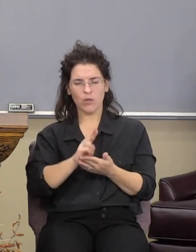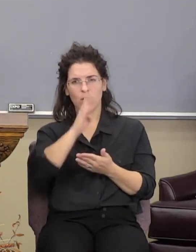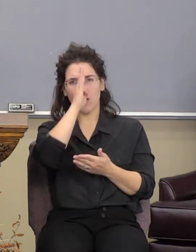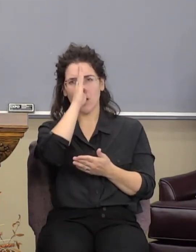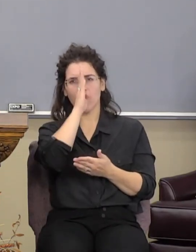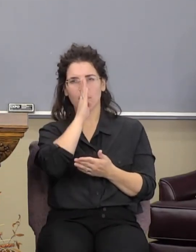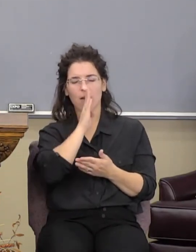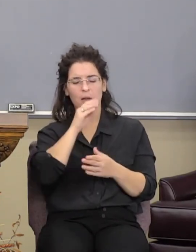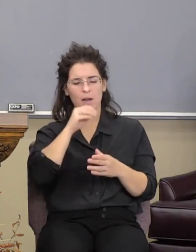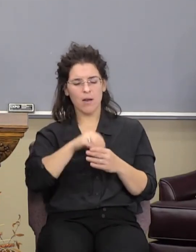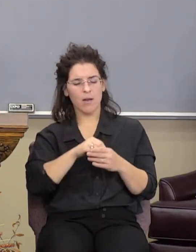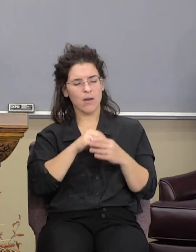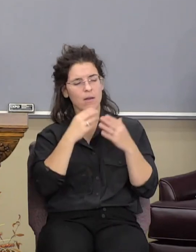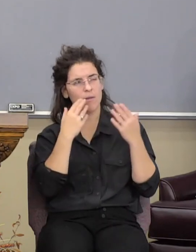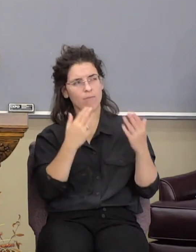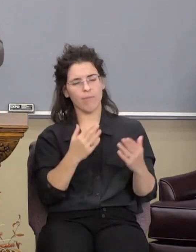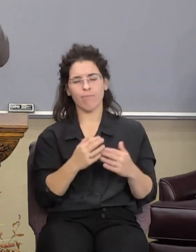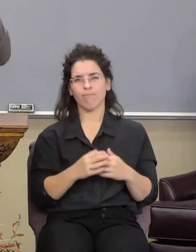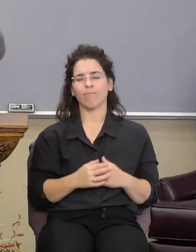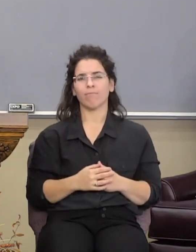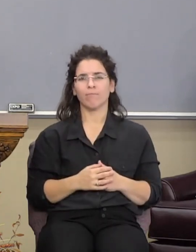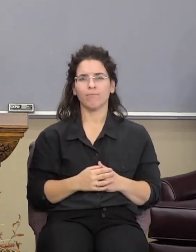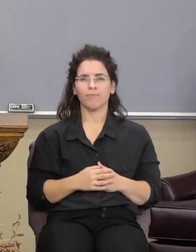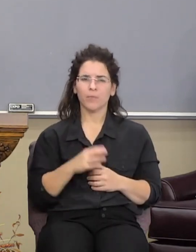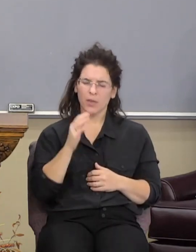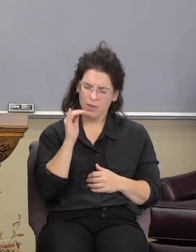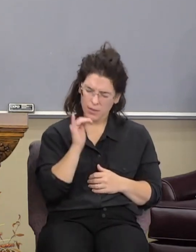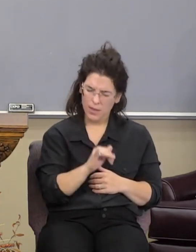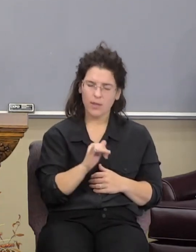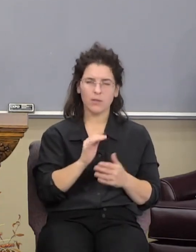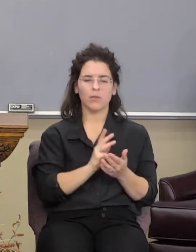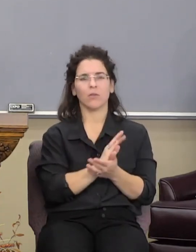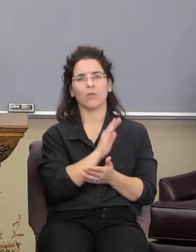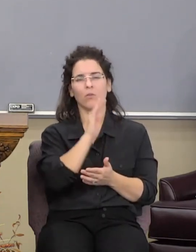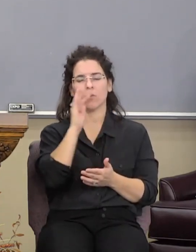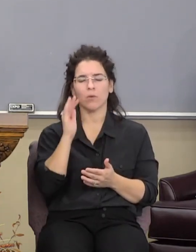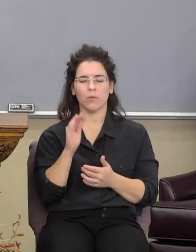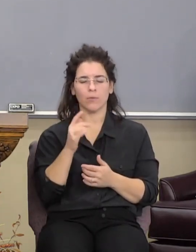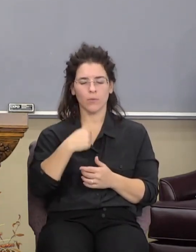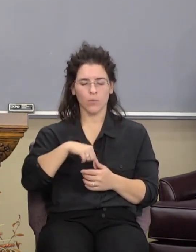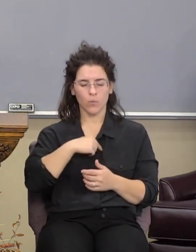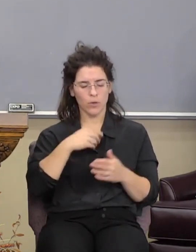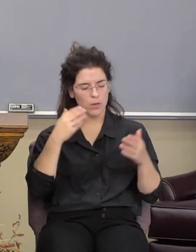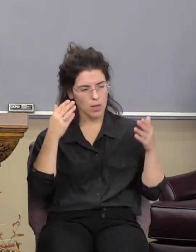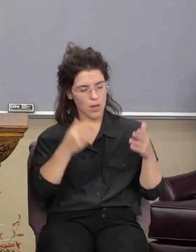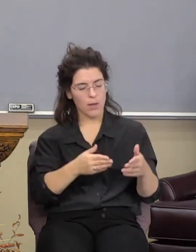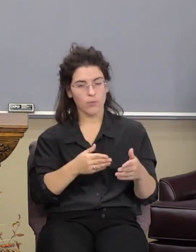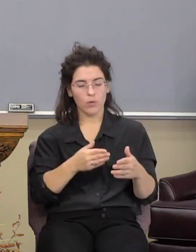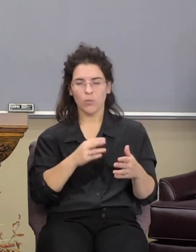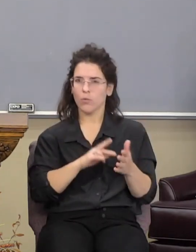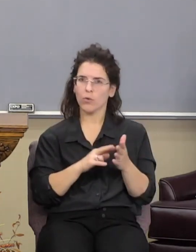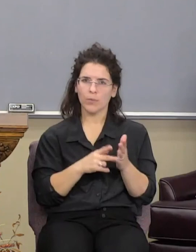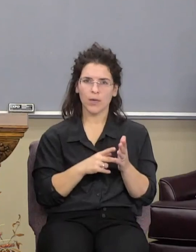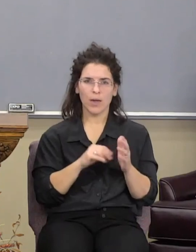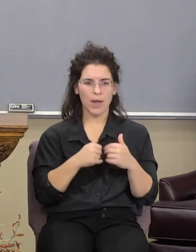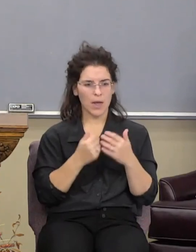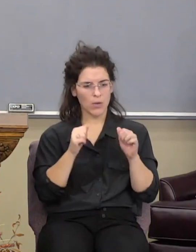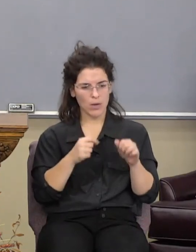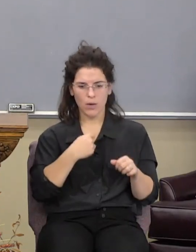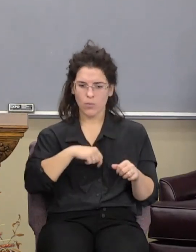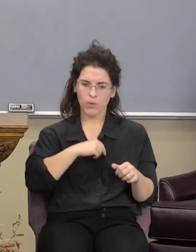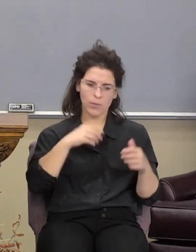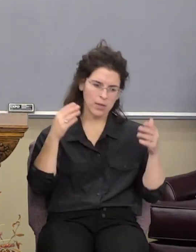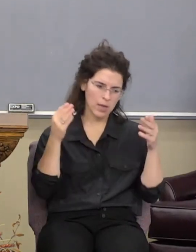of God in Him. That's the glory. We're the object. What do you mean? How can we be